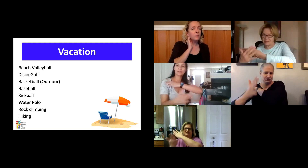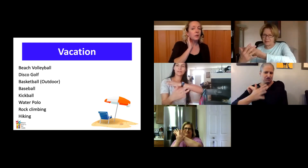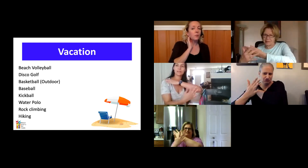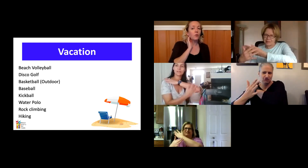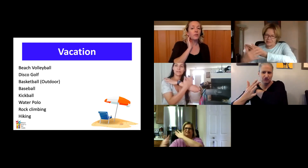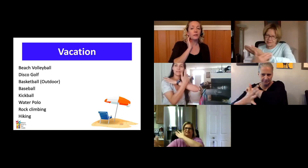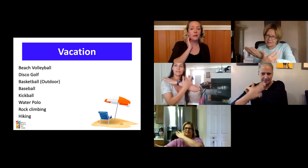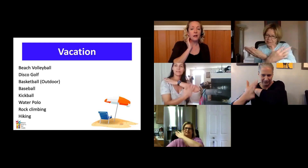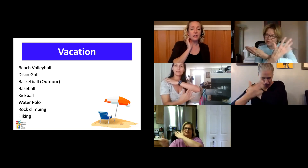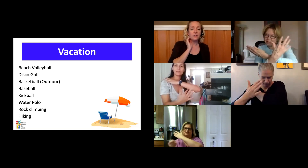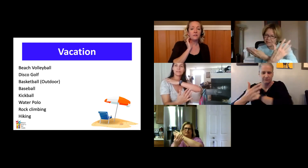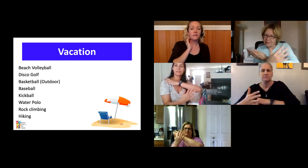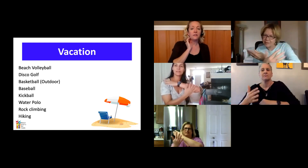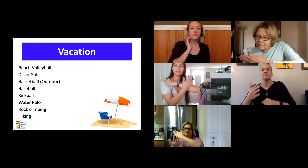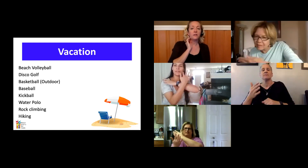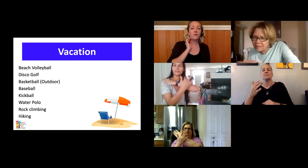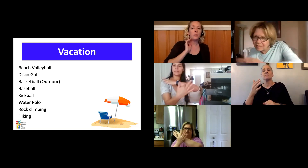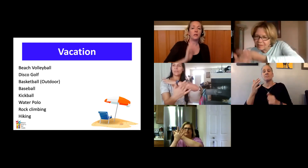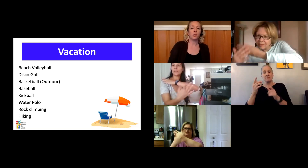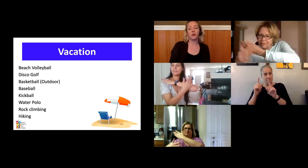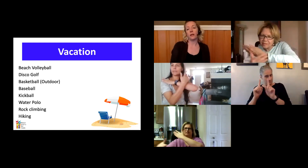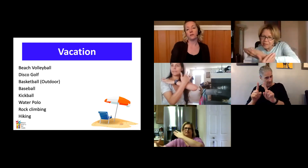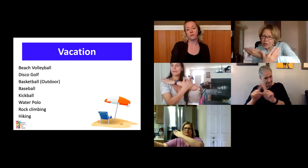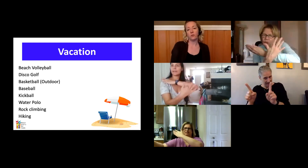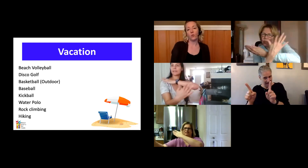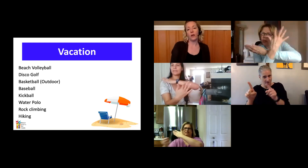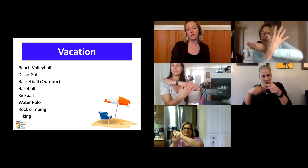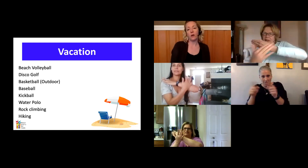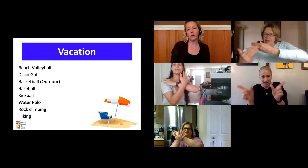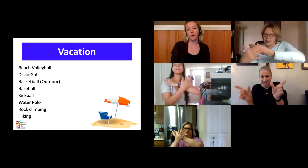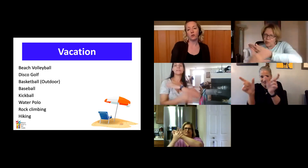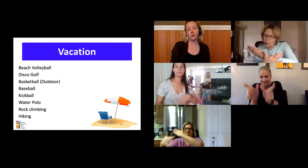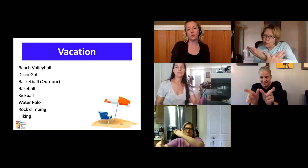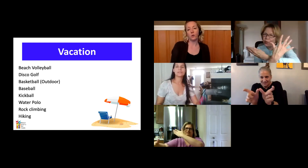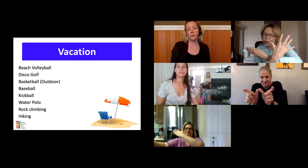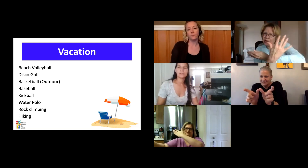sign for beach, like the waves crashing onto the shore.